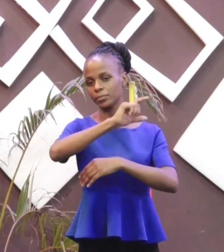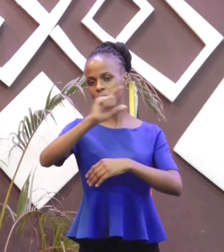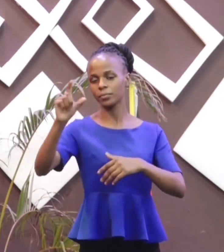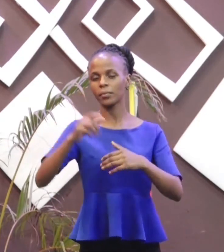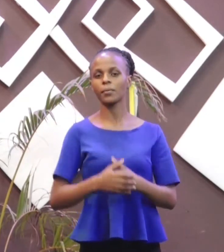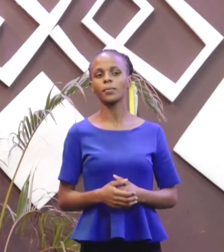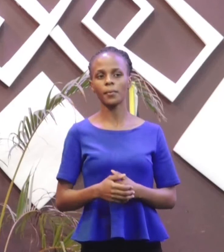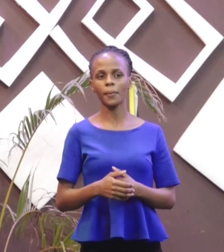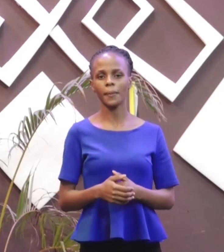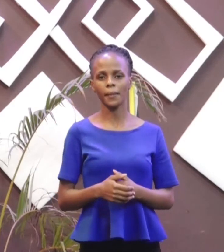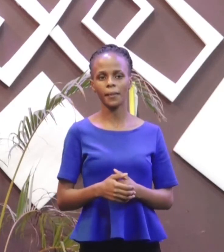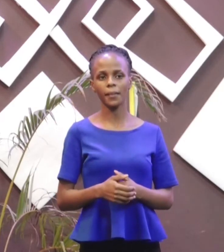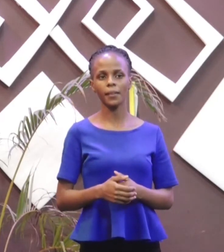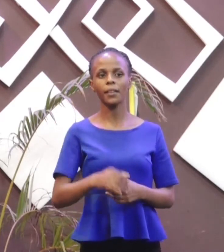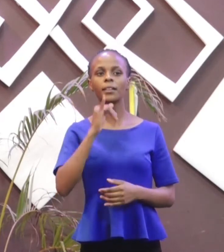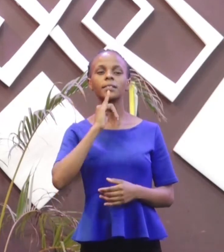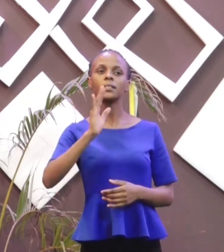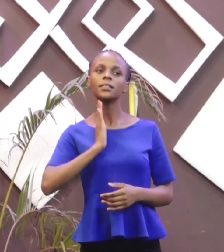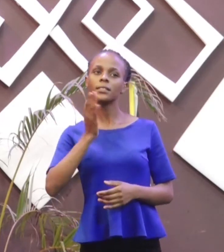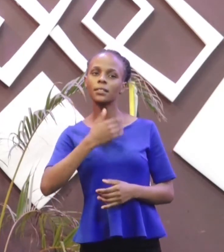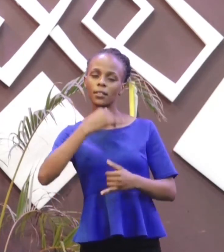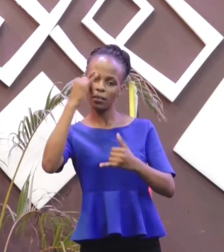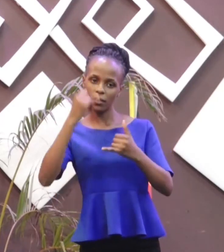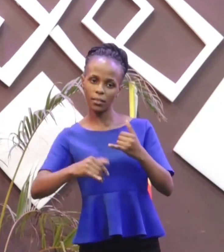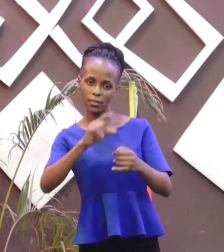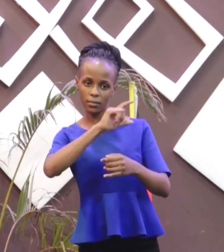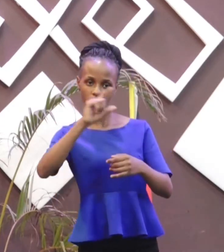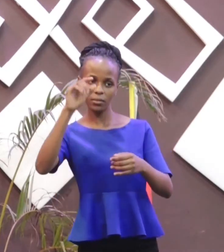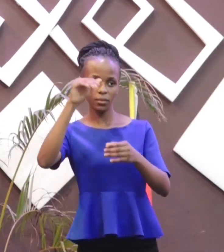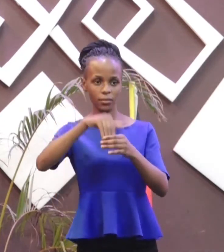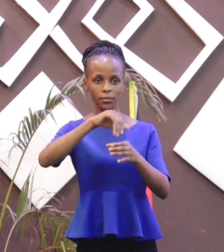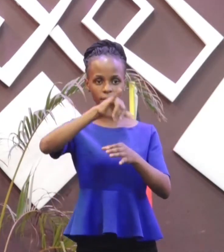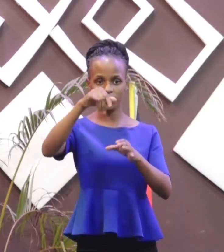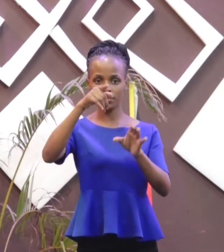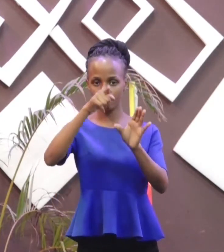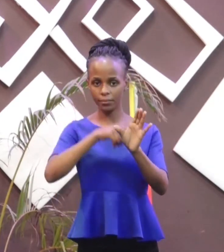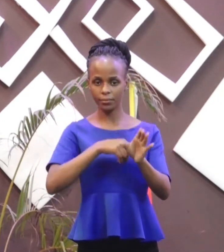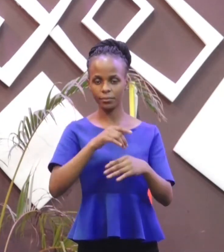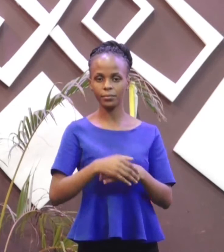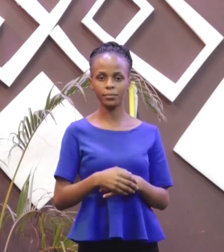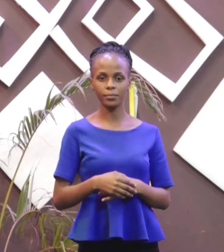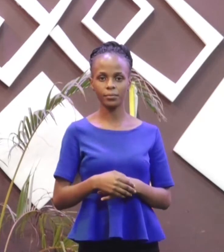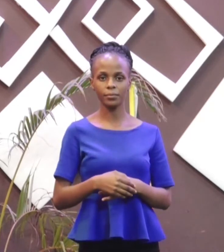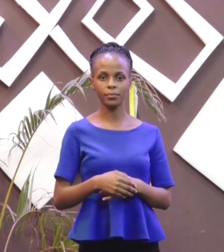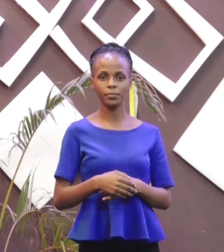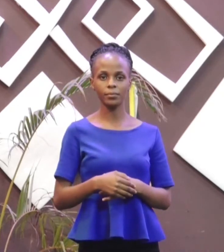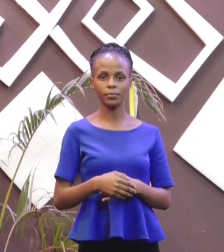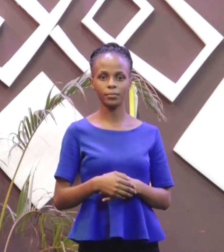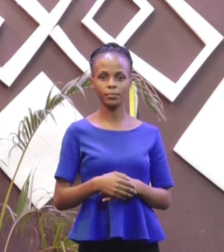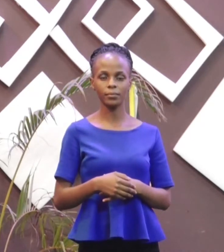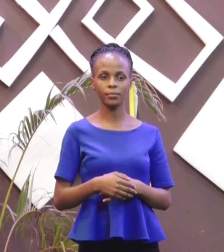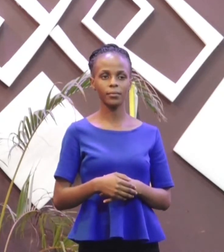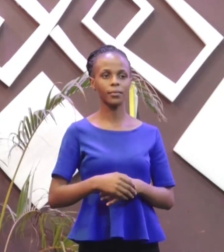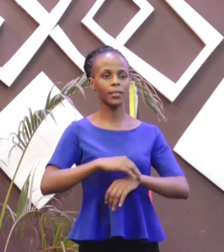week beginning tomorrow. Ye week ya fe semba yom July. Is our last week in the month of July.